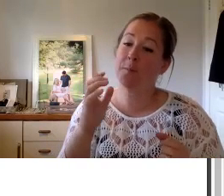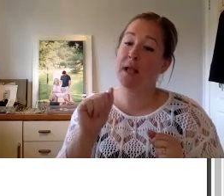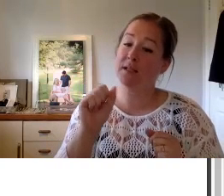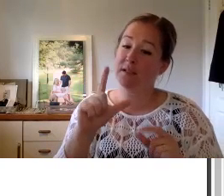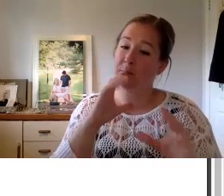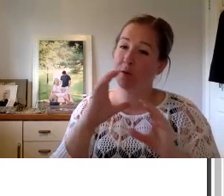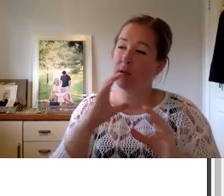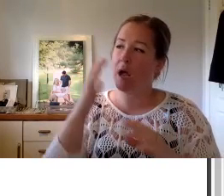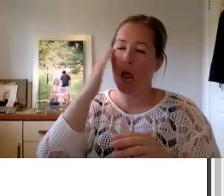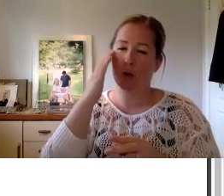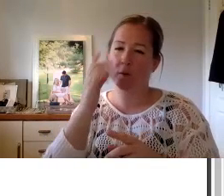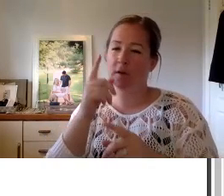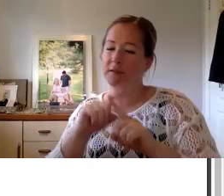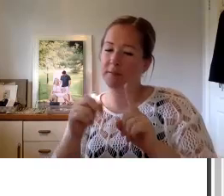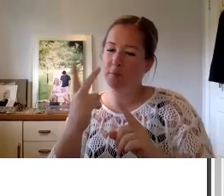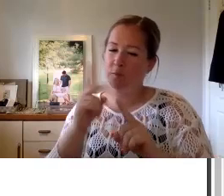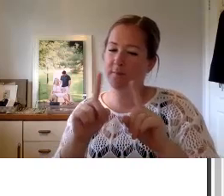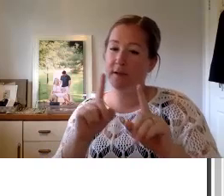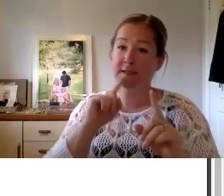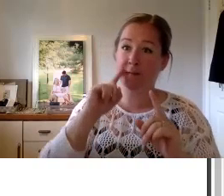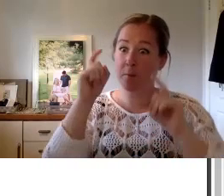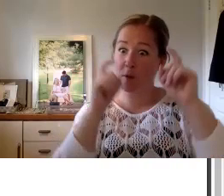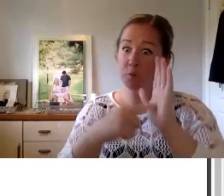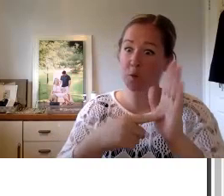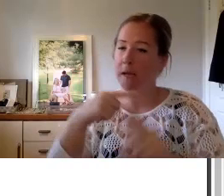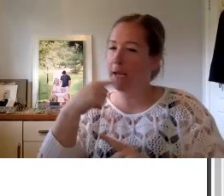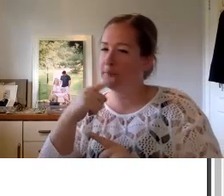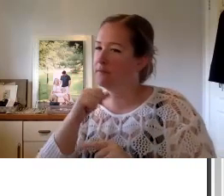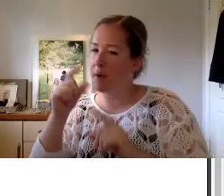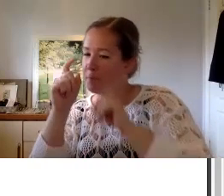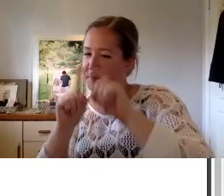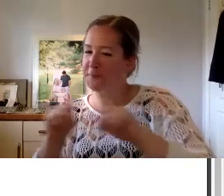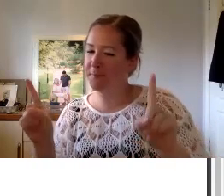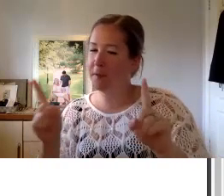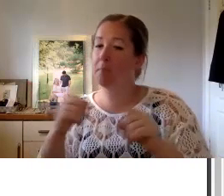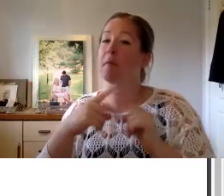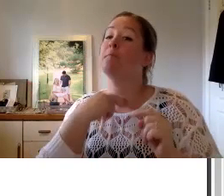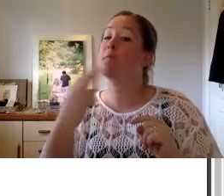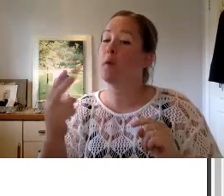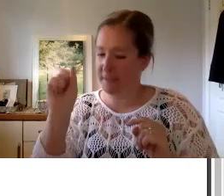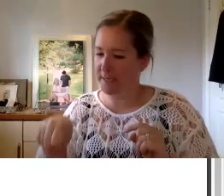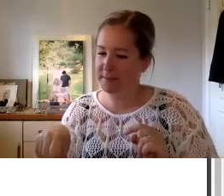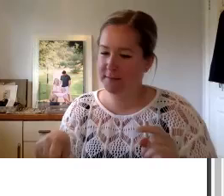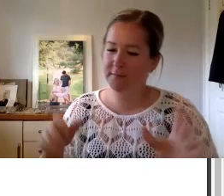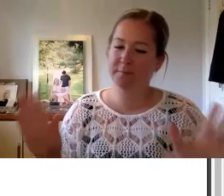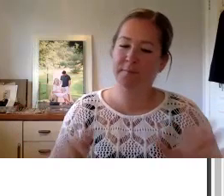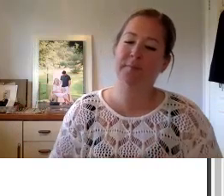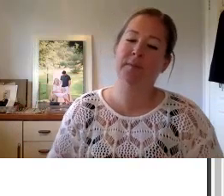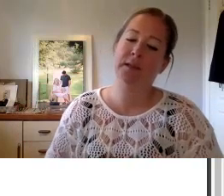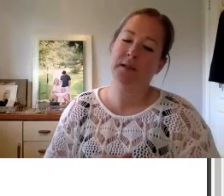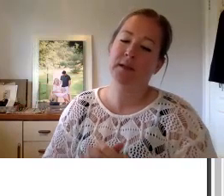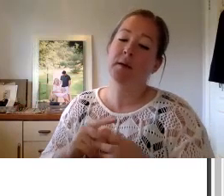practice facial expressions. That's important in ASL. You know, deaf people have great expressions,